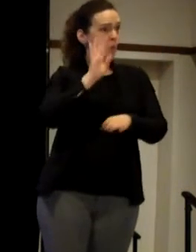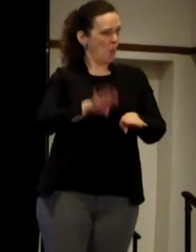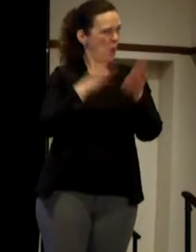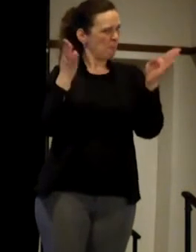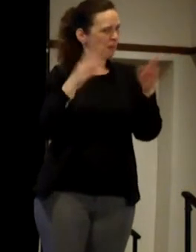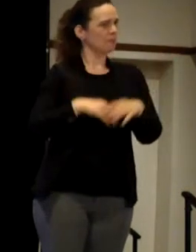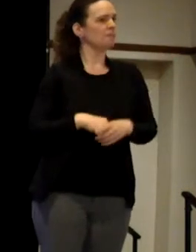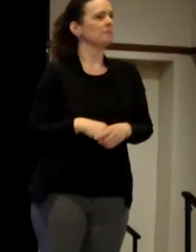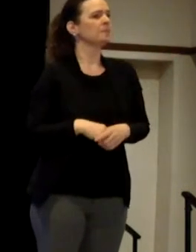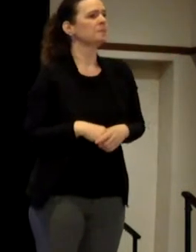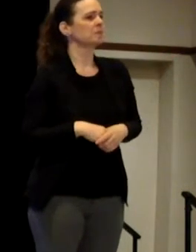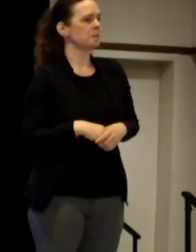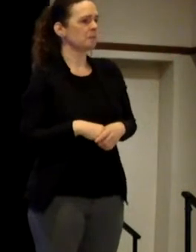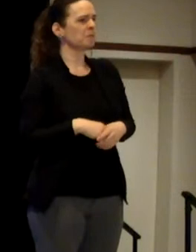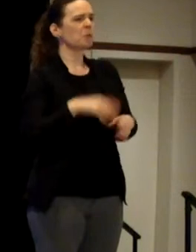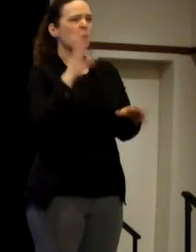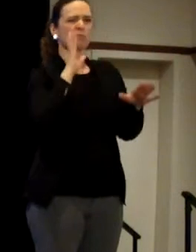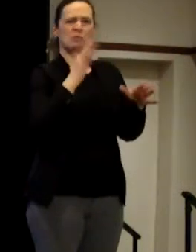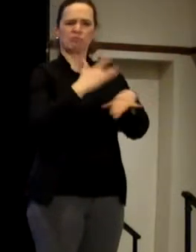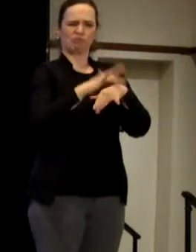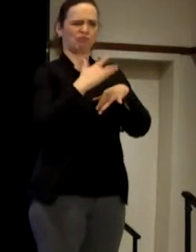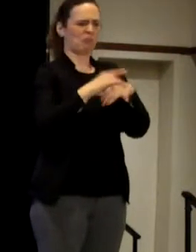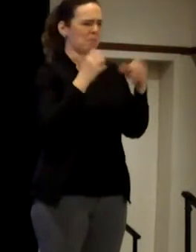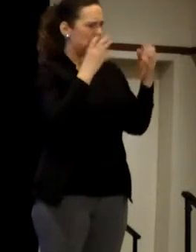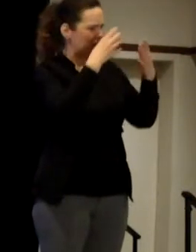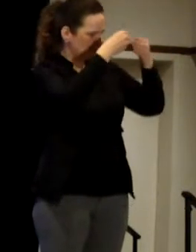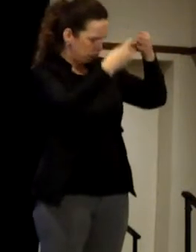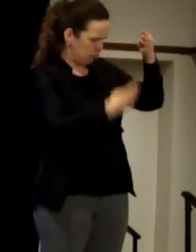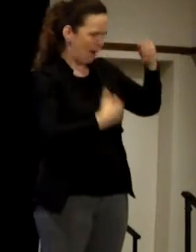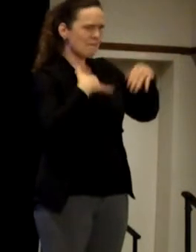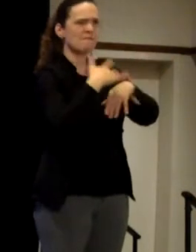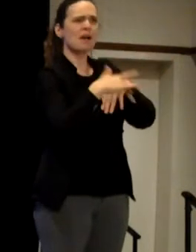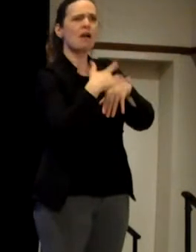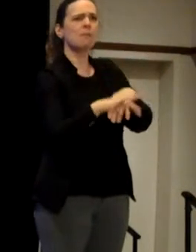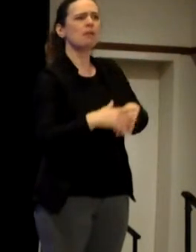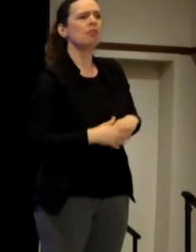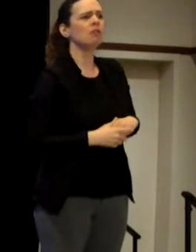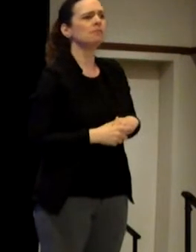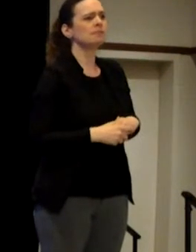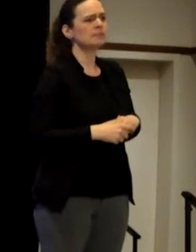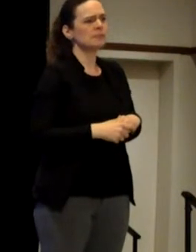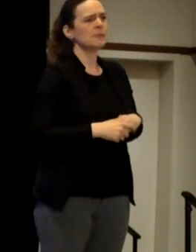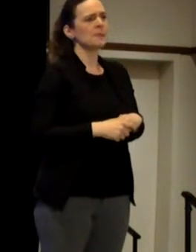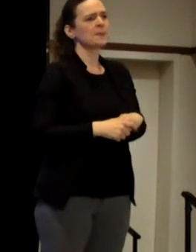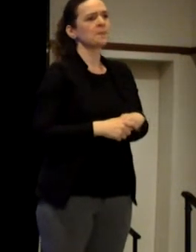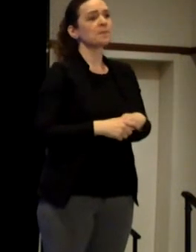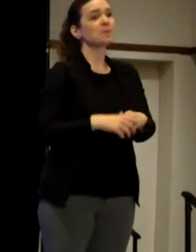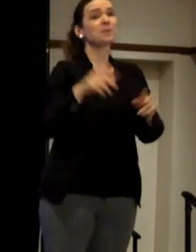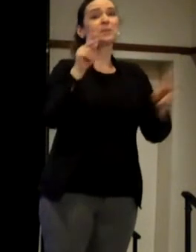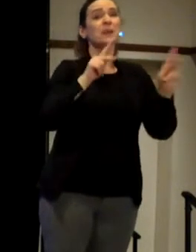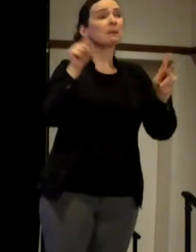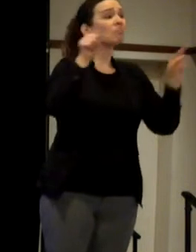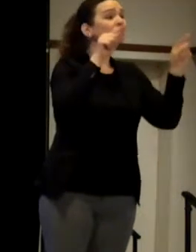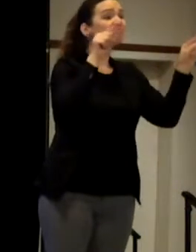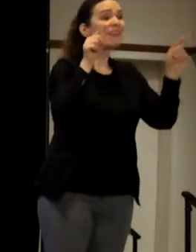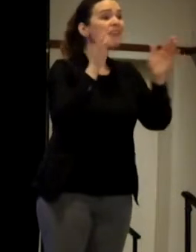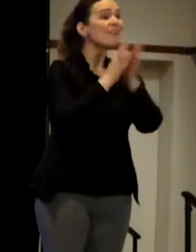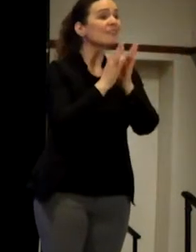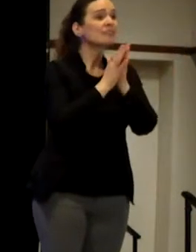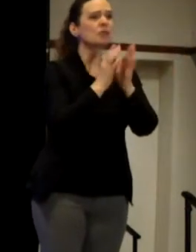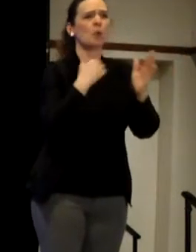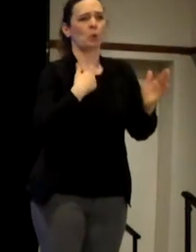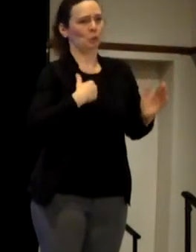those appointments will be available. So please take advantage of it. We have had people ask us about it. We're listening. We're doing